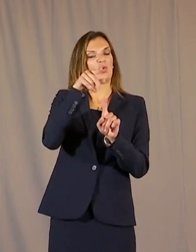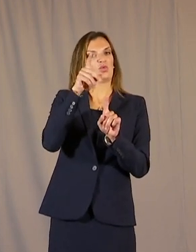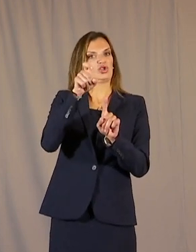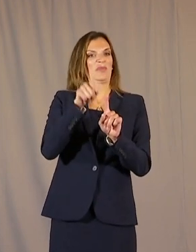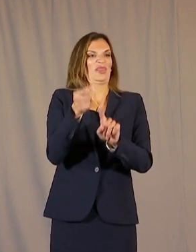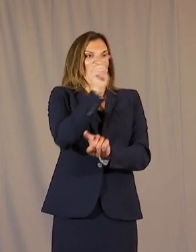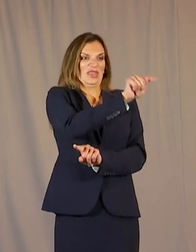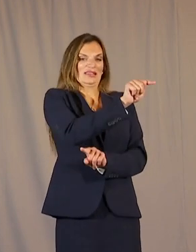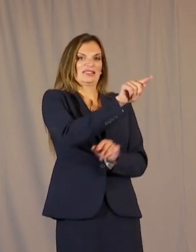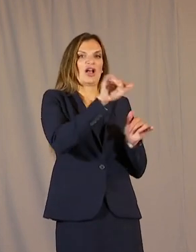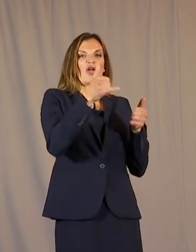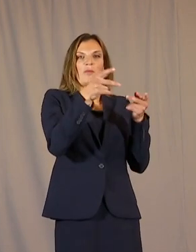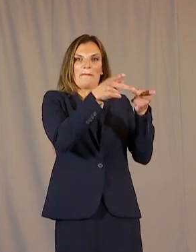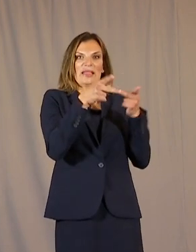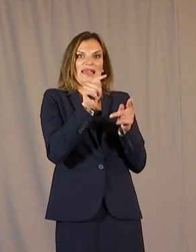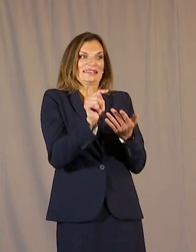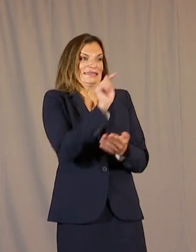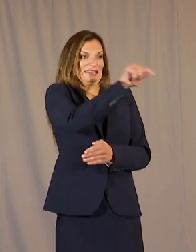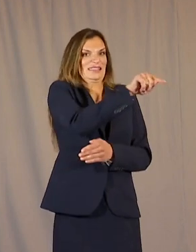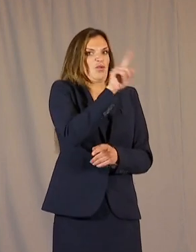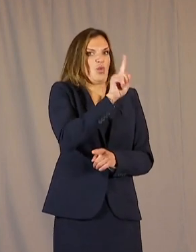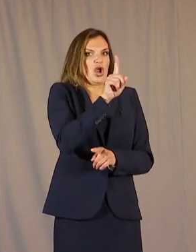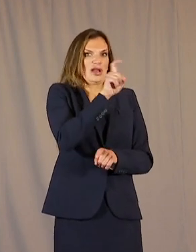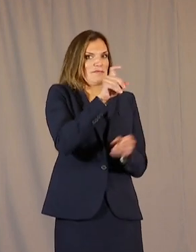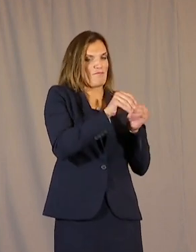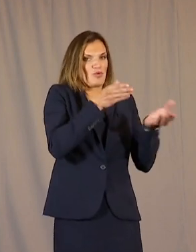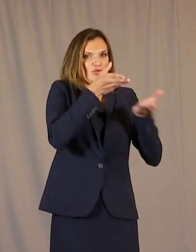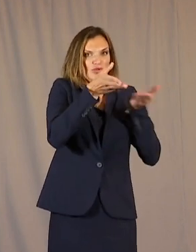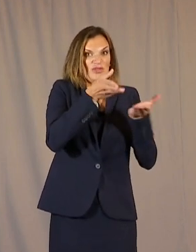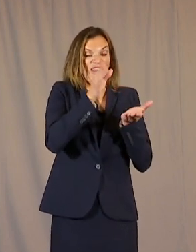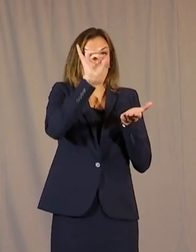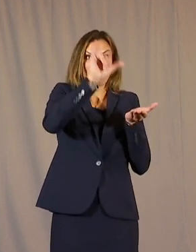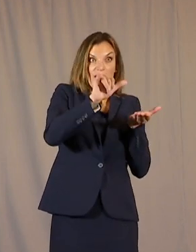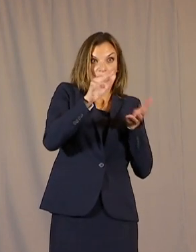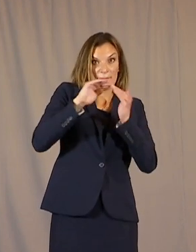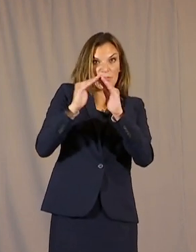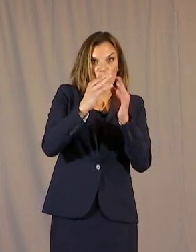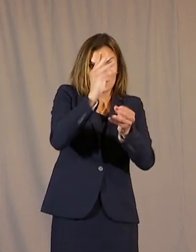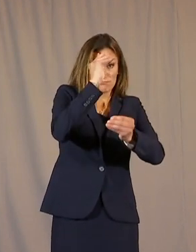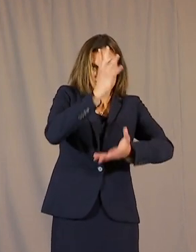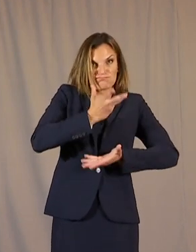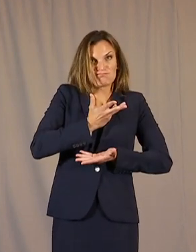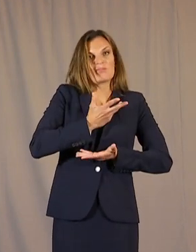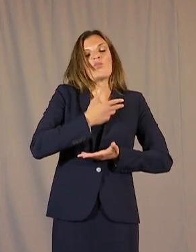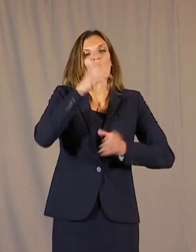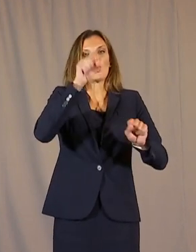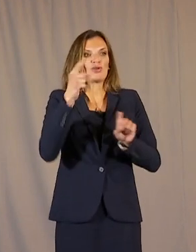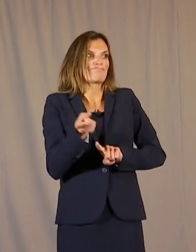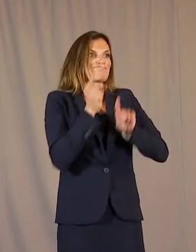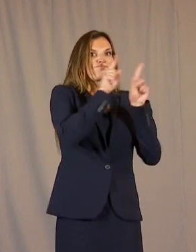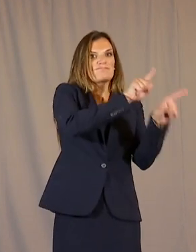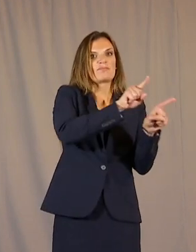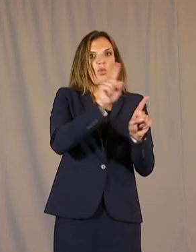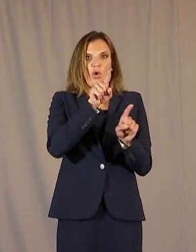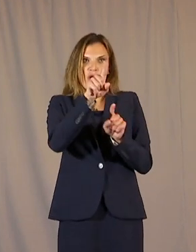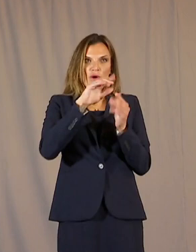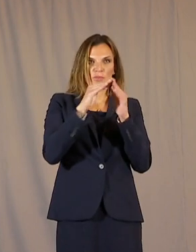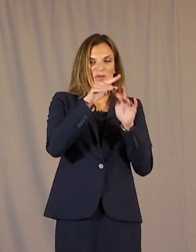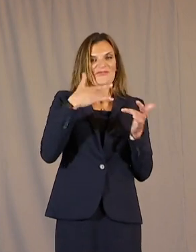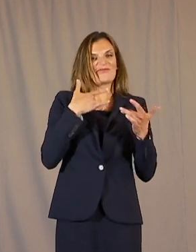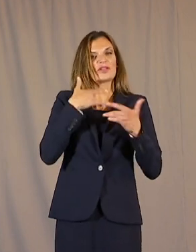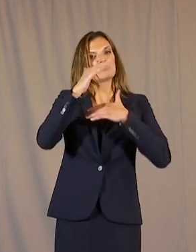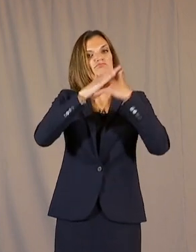this organization. It was that type of guidance that helped us to go where we knew the community would be comfortable, where they were used to